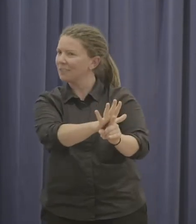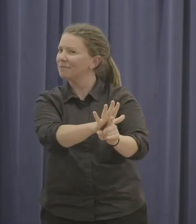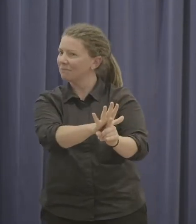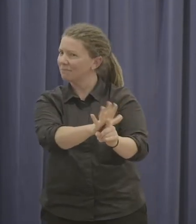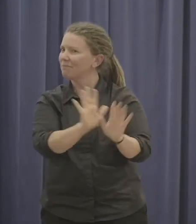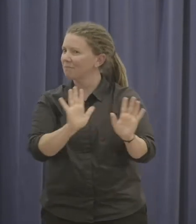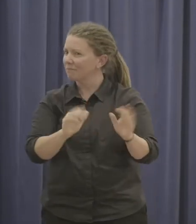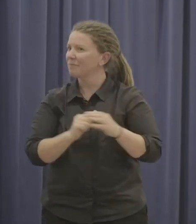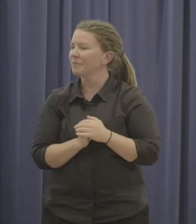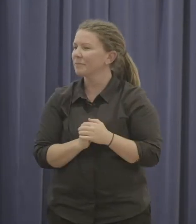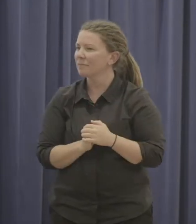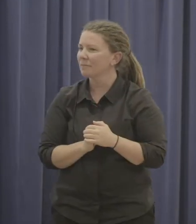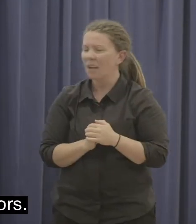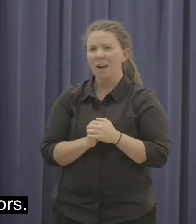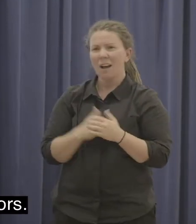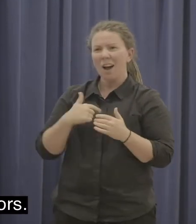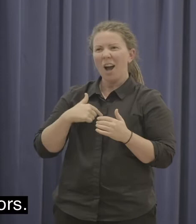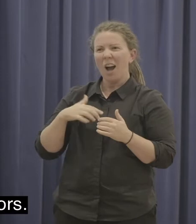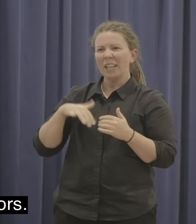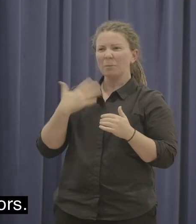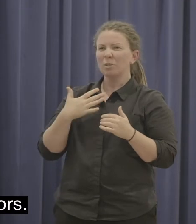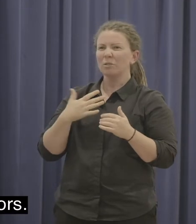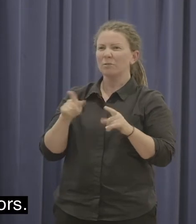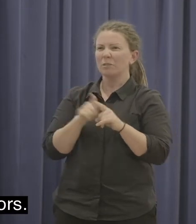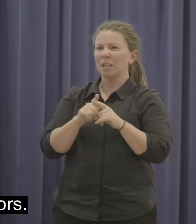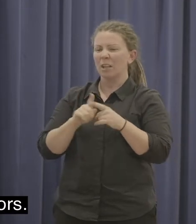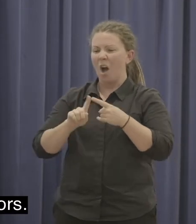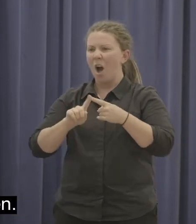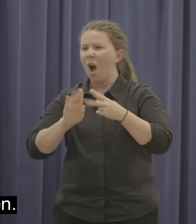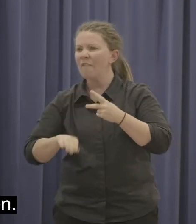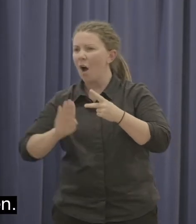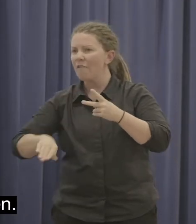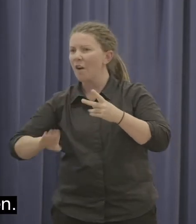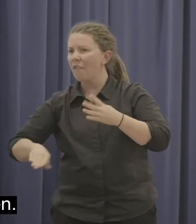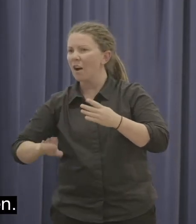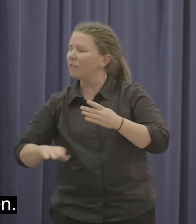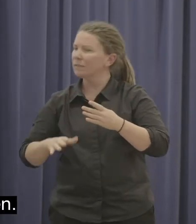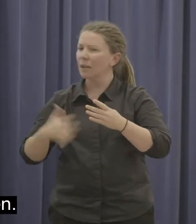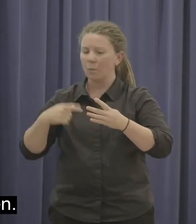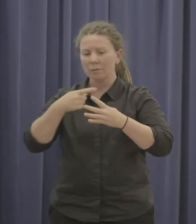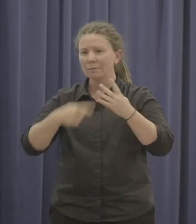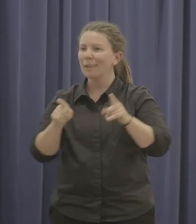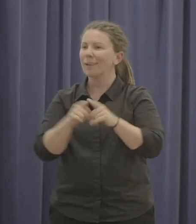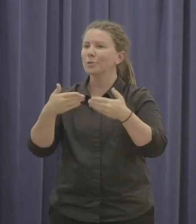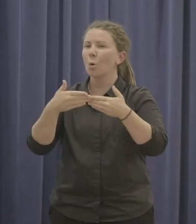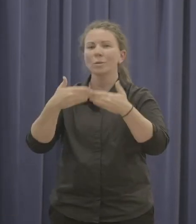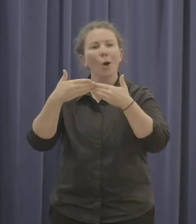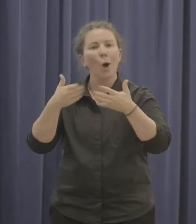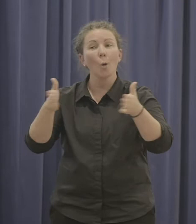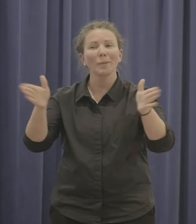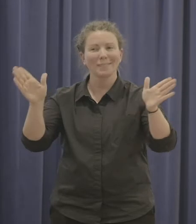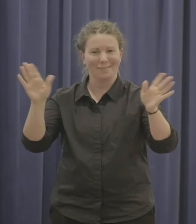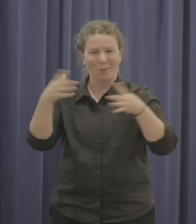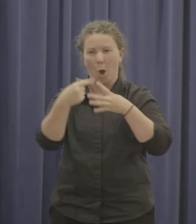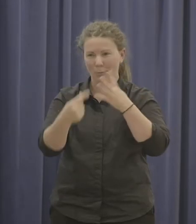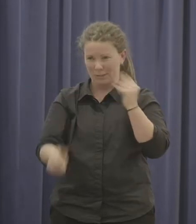her. I didn't want to close any doors. I wanted them all to be open. I